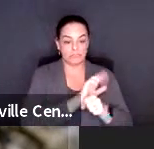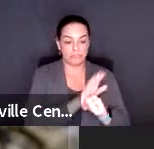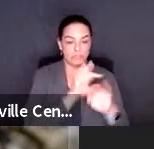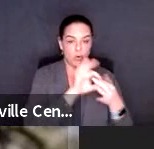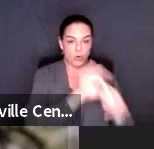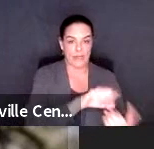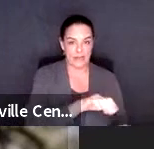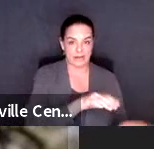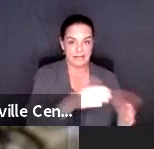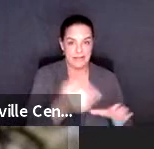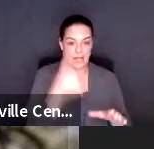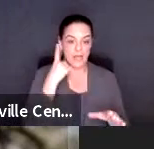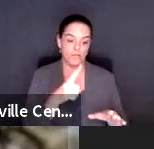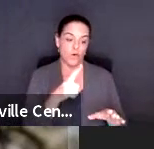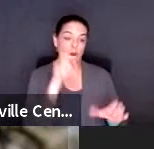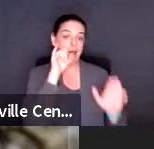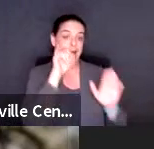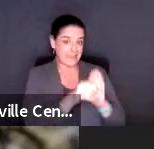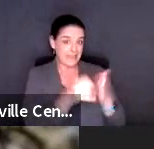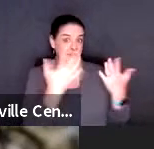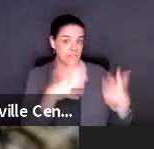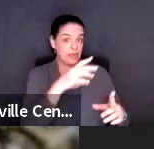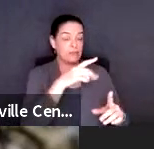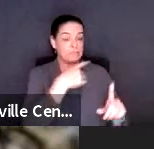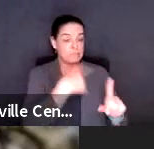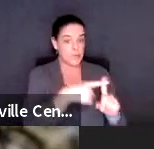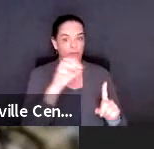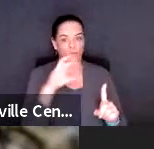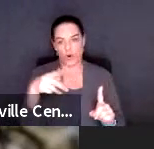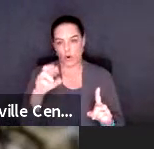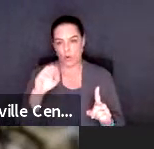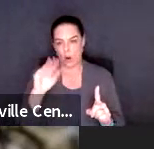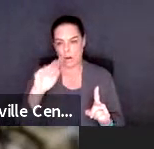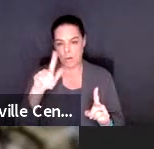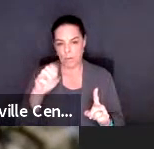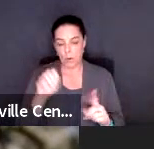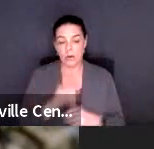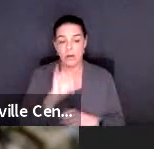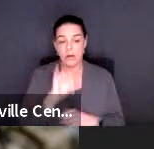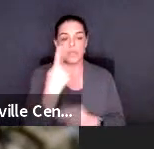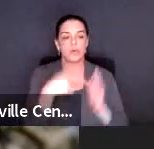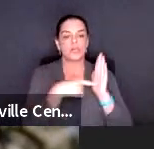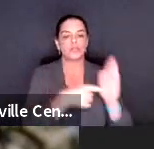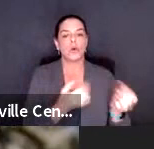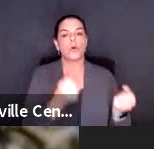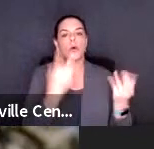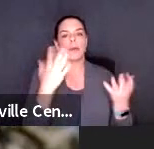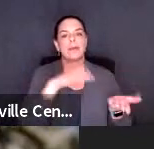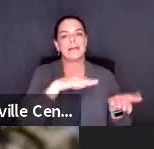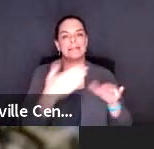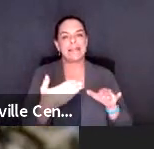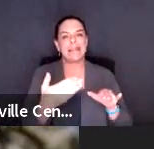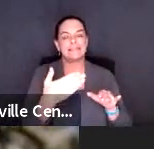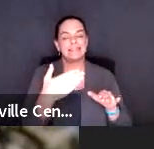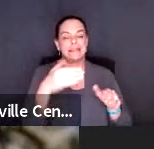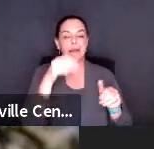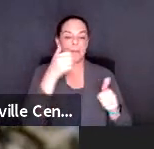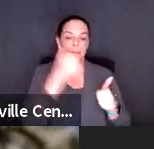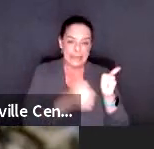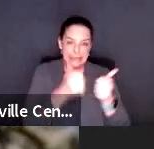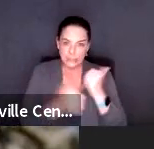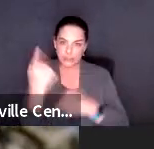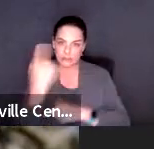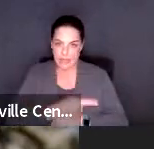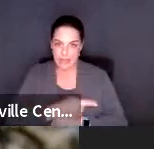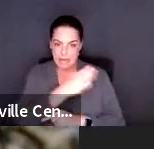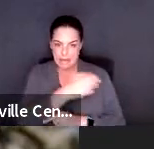identified positive or probable cases. For this benchmark, we use a graph that shows the reported deaths of Knox County residents by date of death.